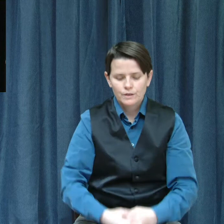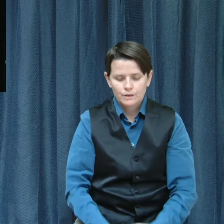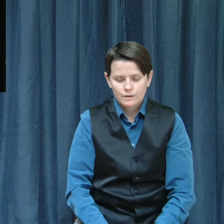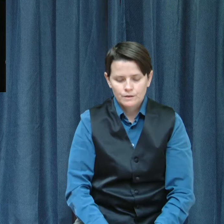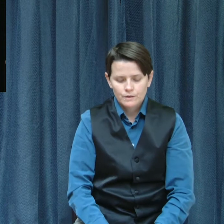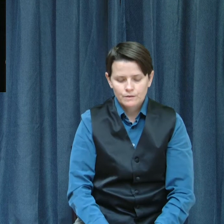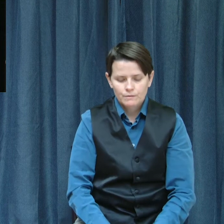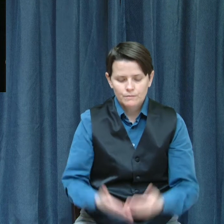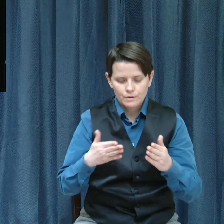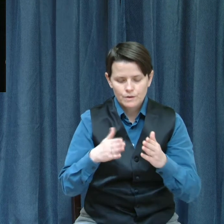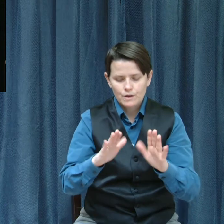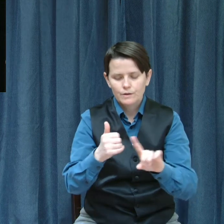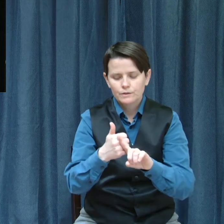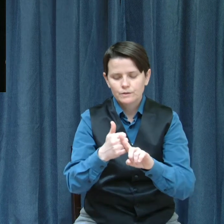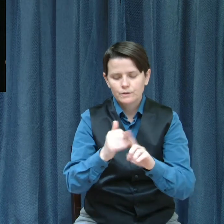oneness.